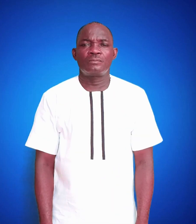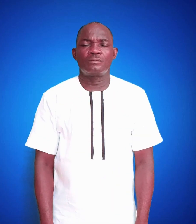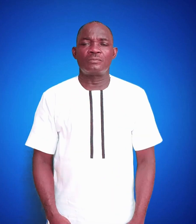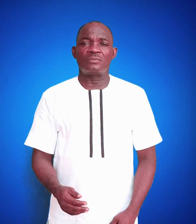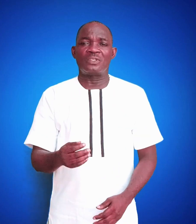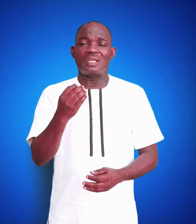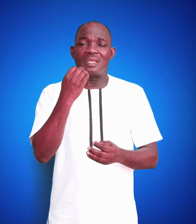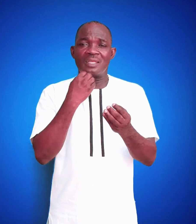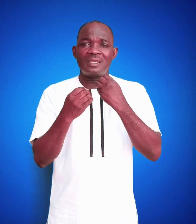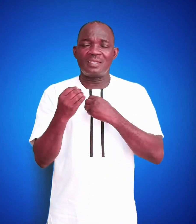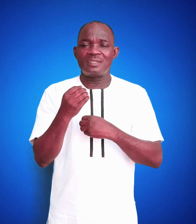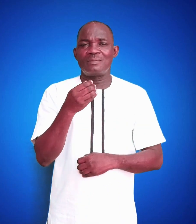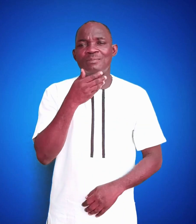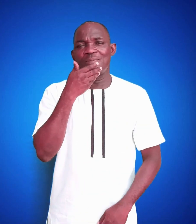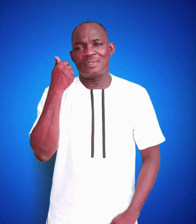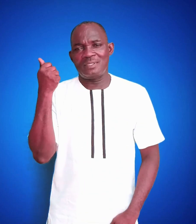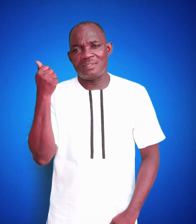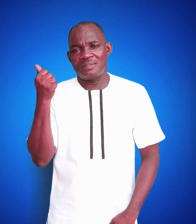Eat well.